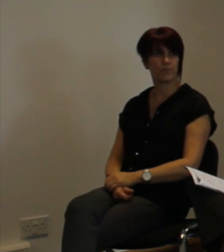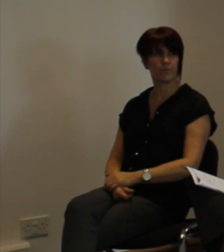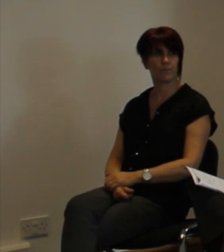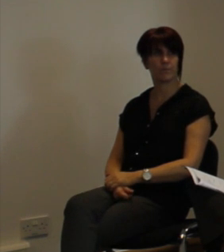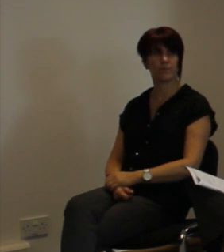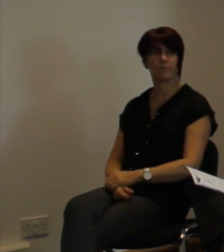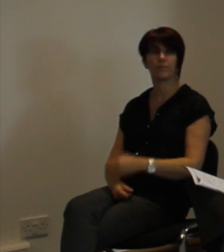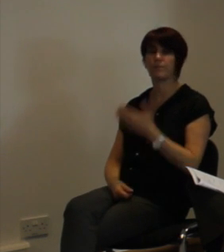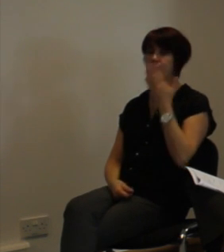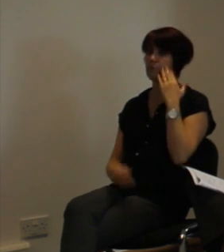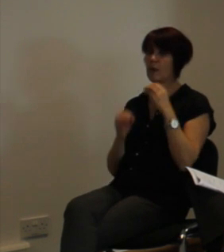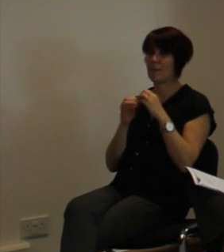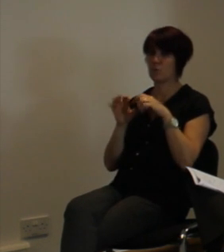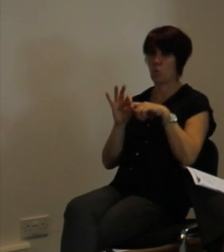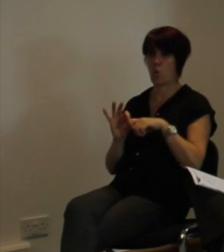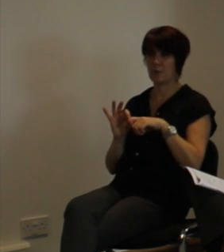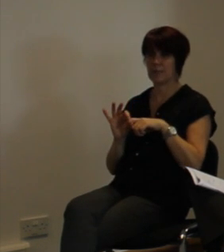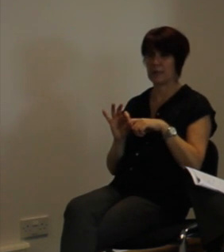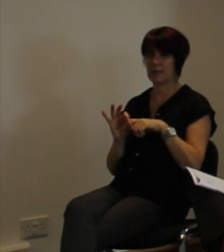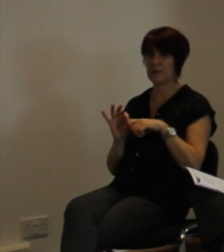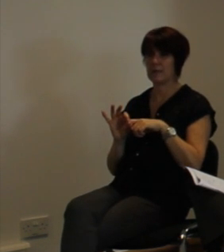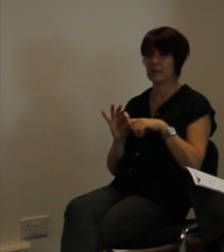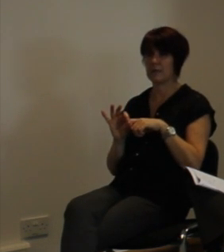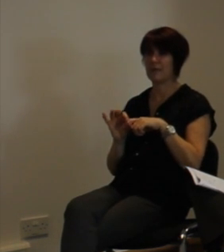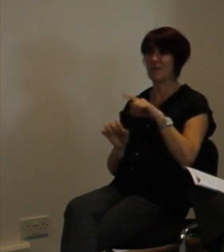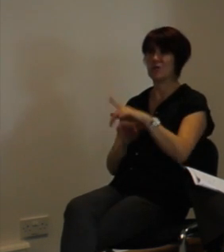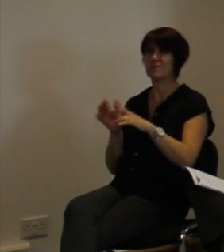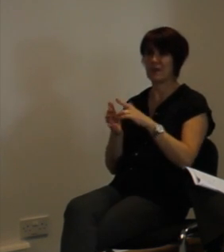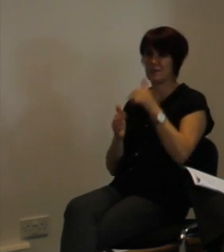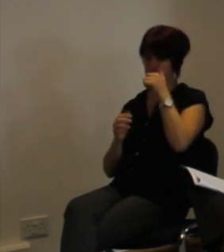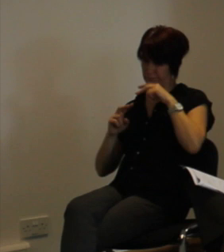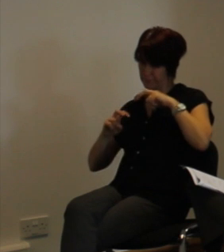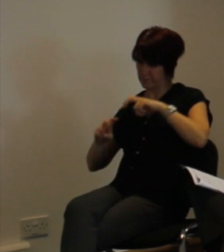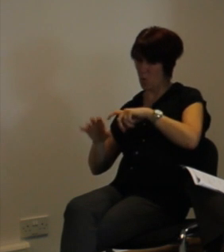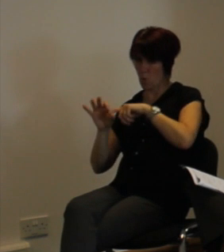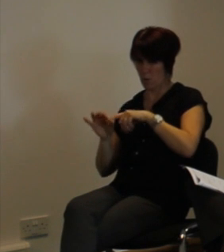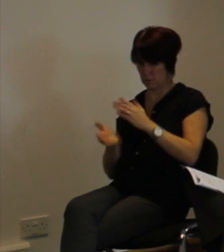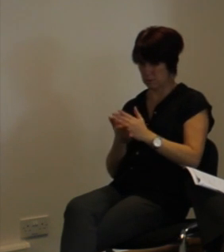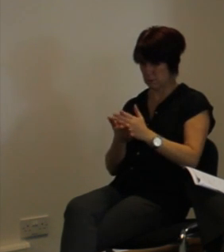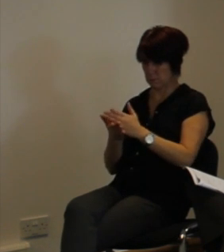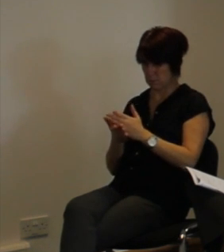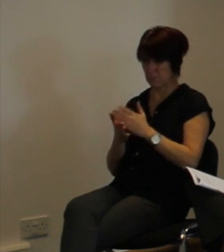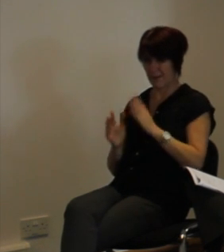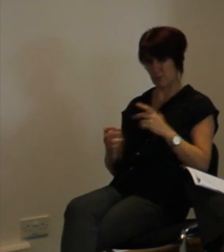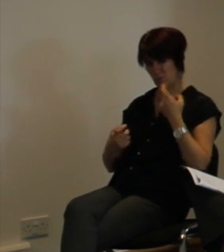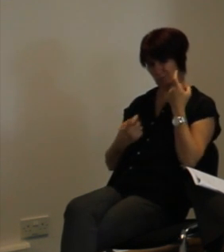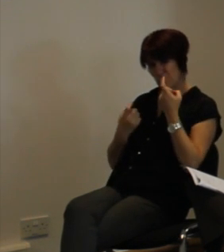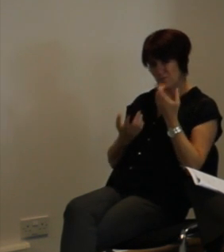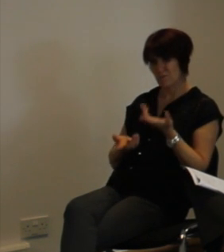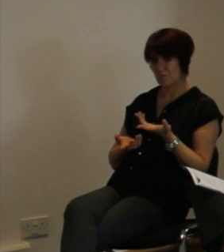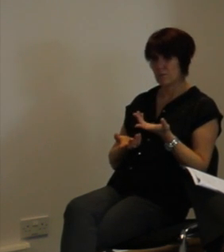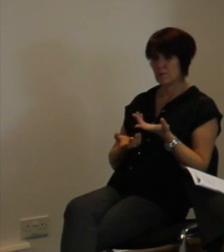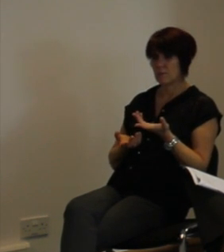We mentioned quality already. Quality assurance within your centre will need to take into consideration